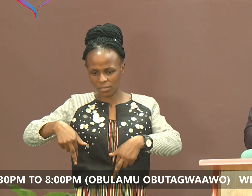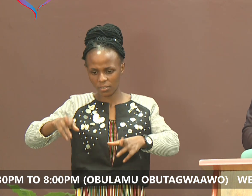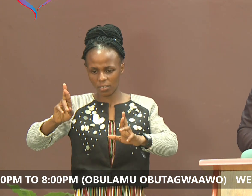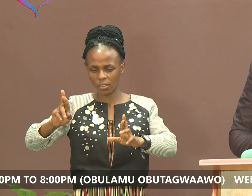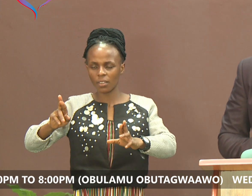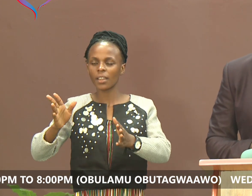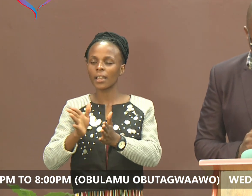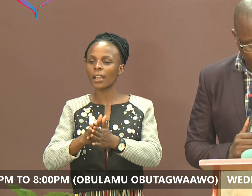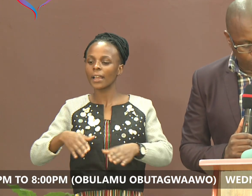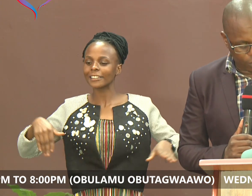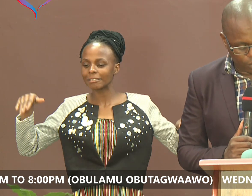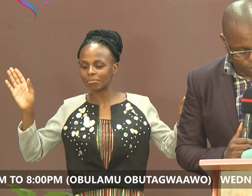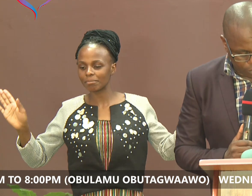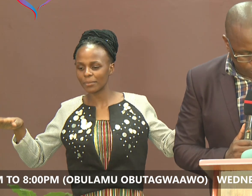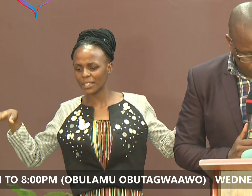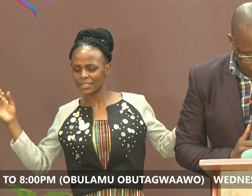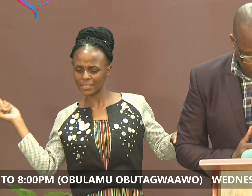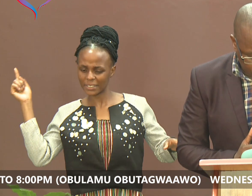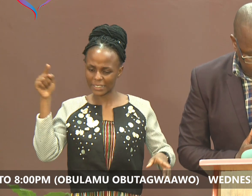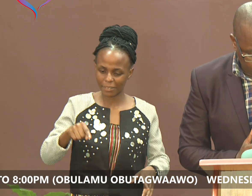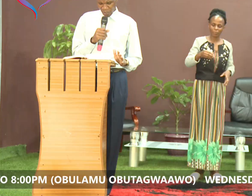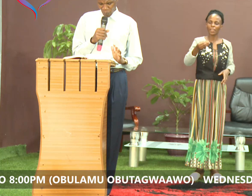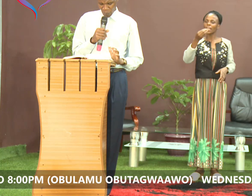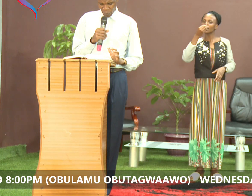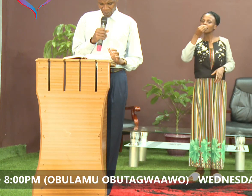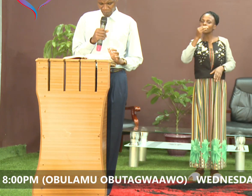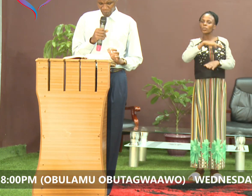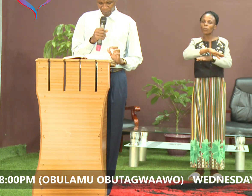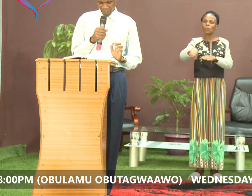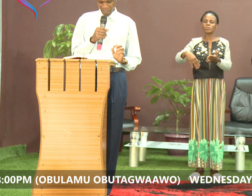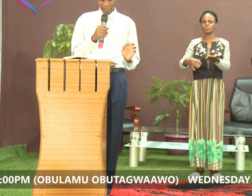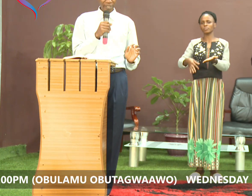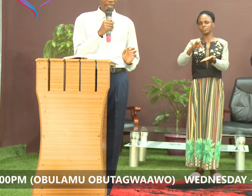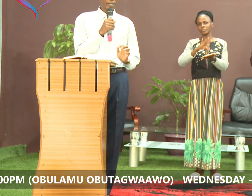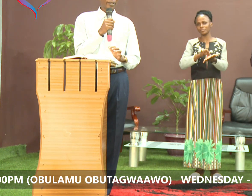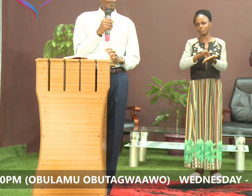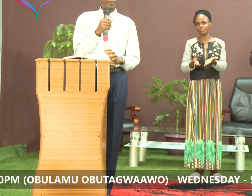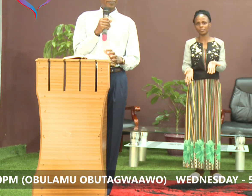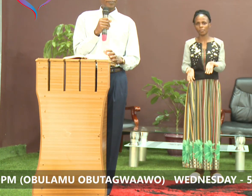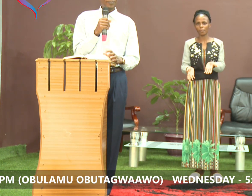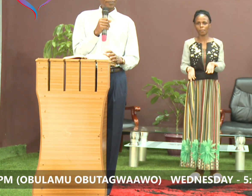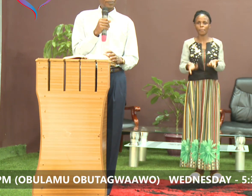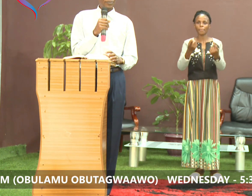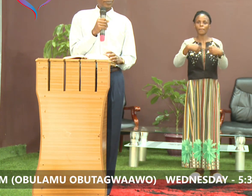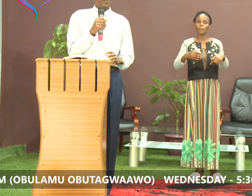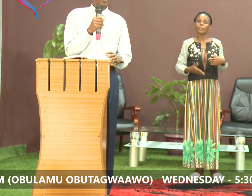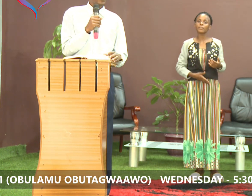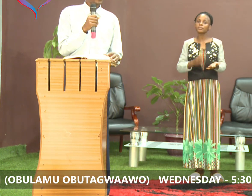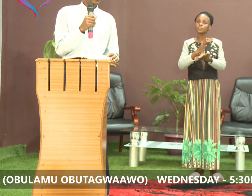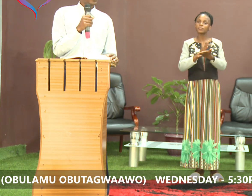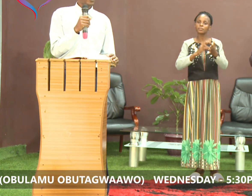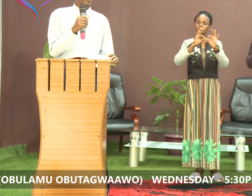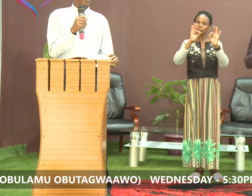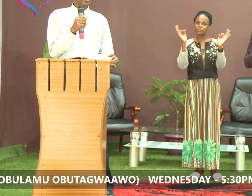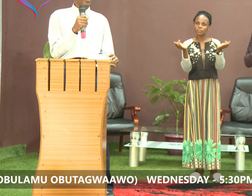the seed. Bwe yali asiga ensigo ezimu ne zigwa ku mabali g'ekkubo ebinyonyi ne bijja ne bizirya. We have some families and the family